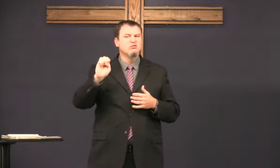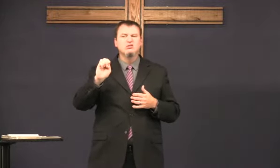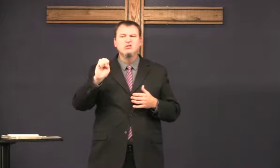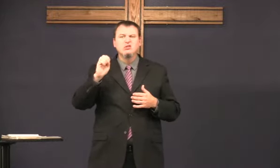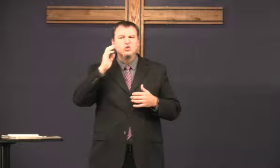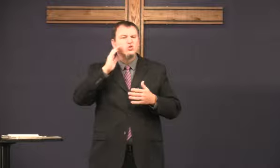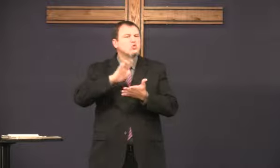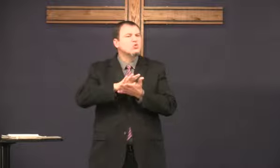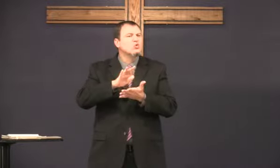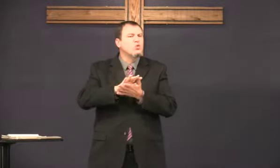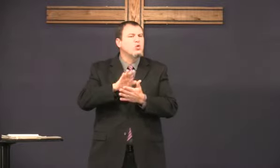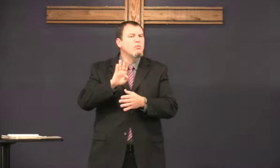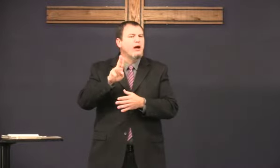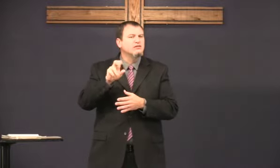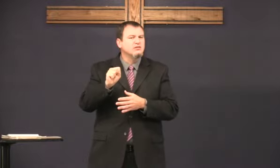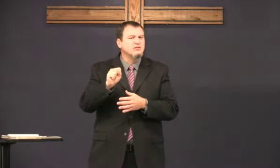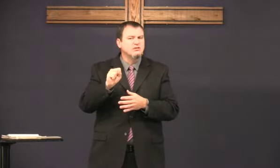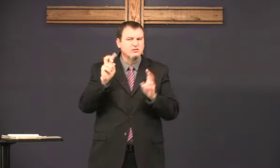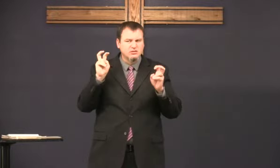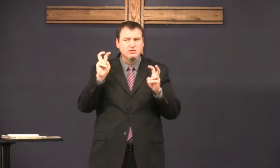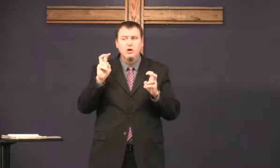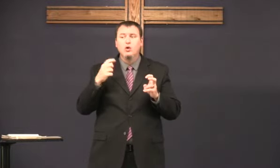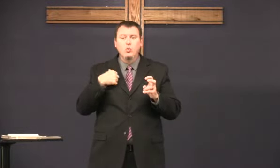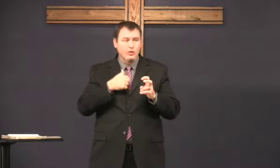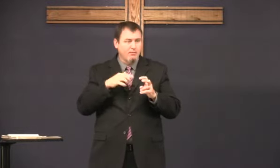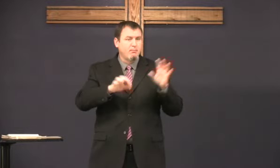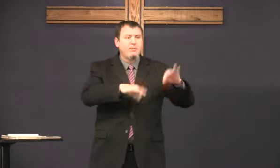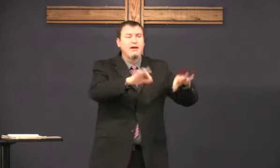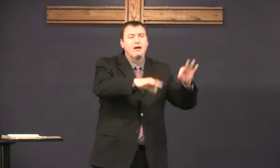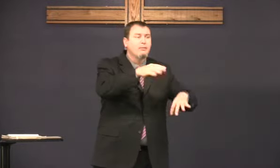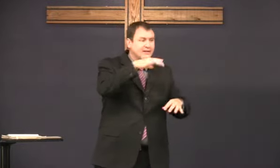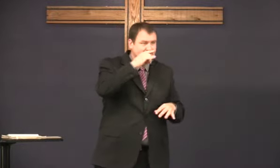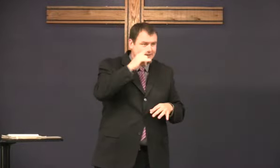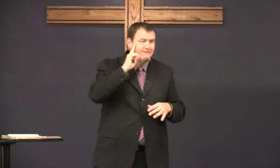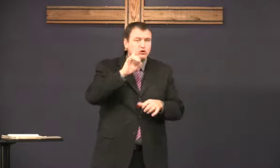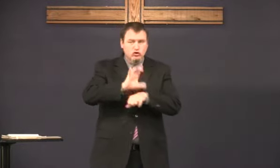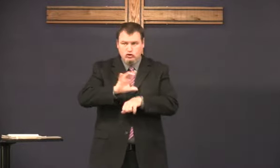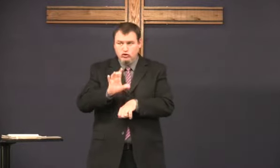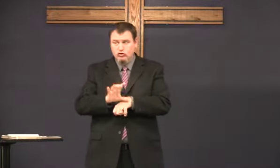I had a bus route, school bus. We picked up kids